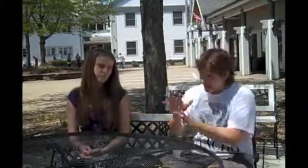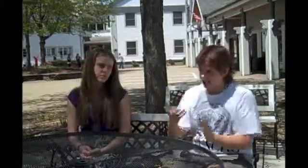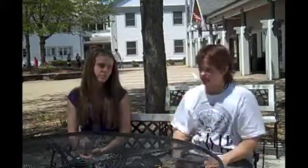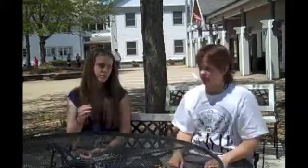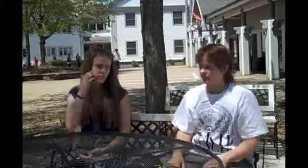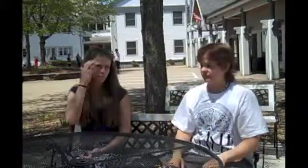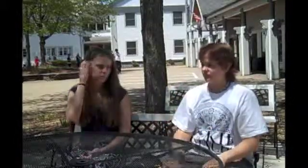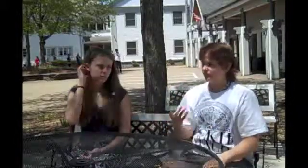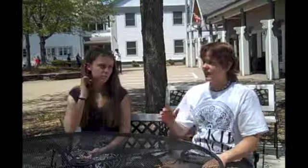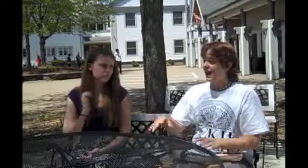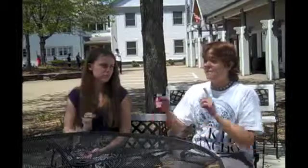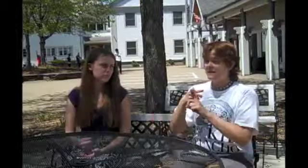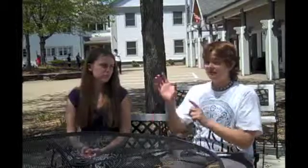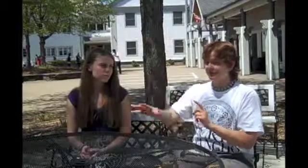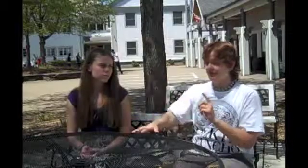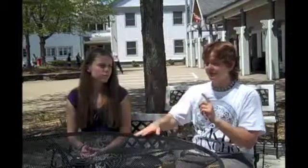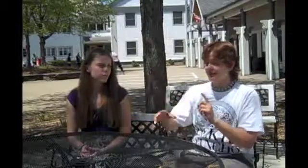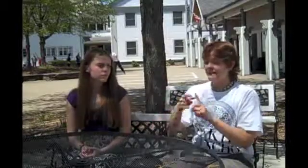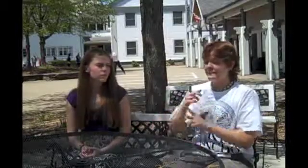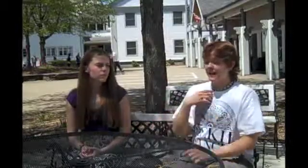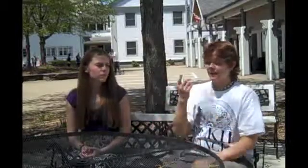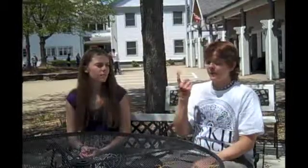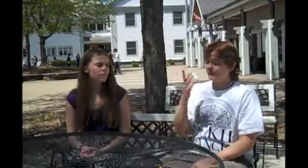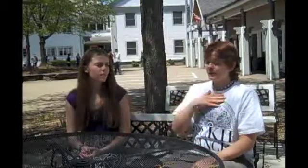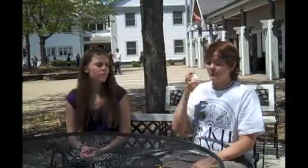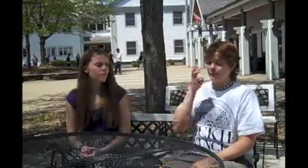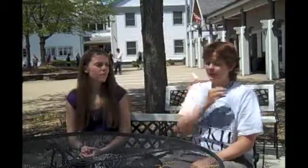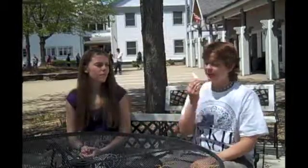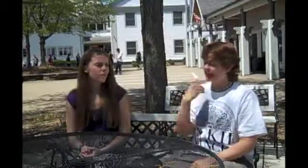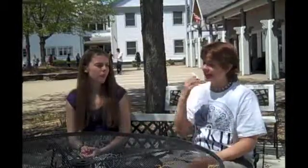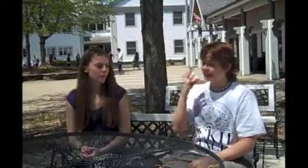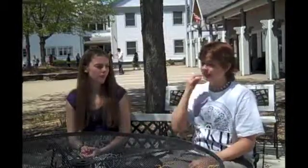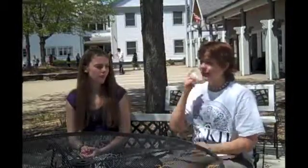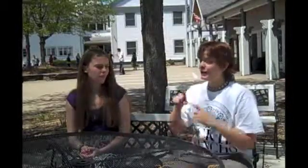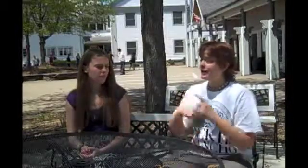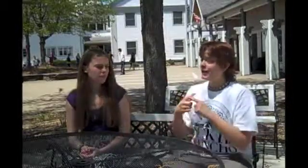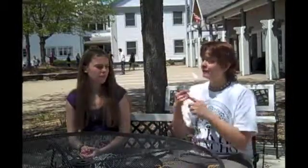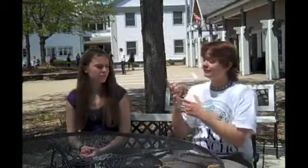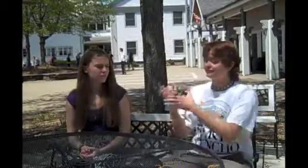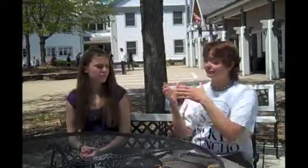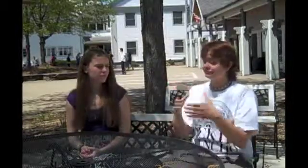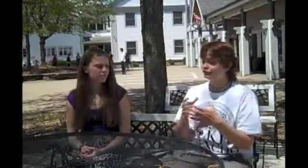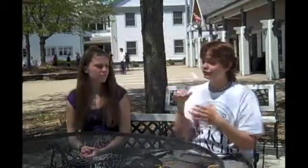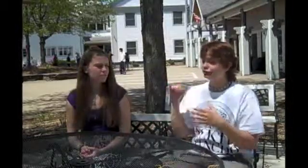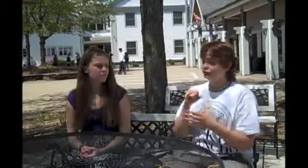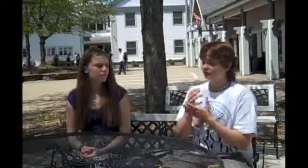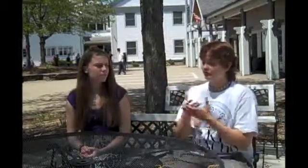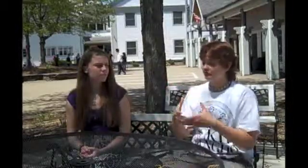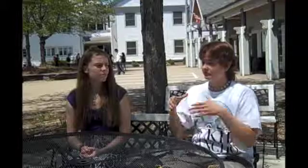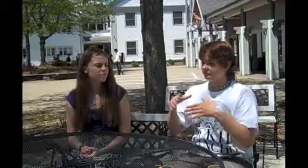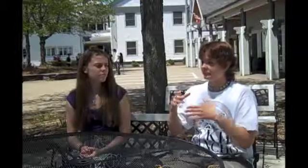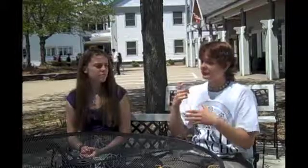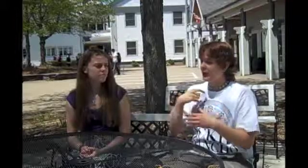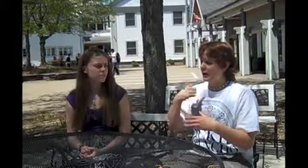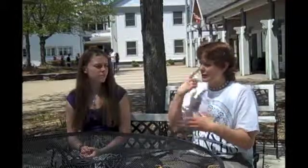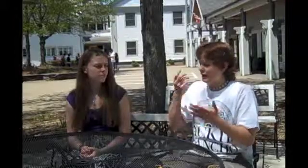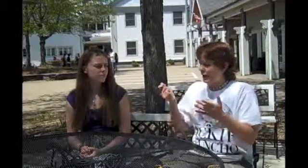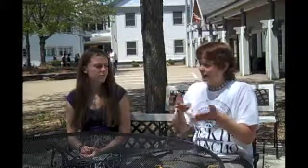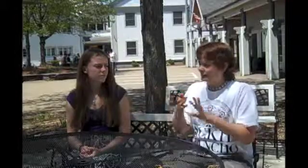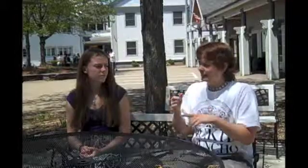that fills you up, but over in China there was nothing added. I have a really weird experience to tell you. I got a bowl of shrimp and I